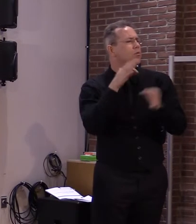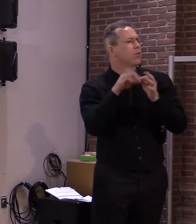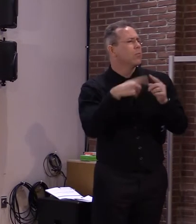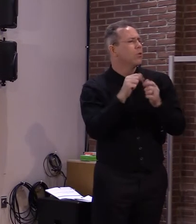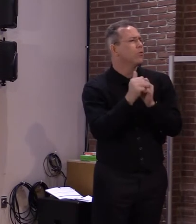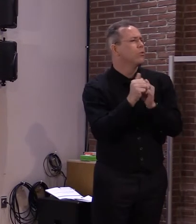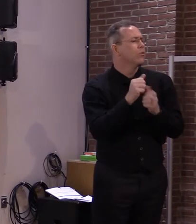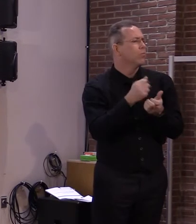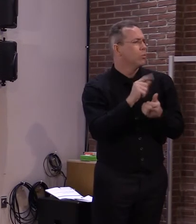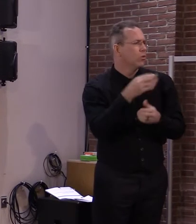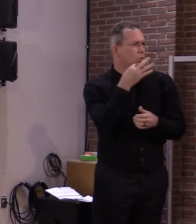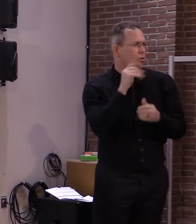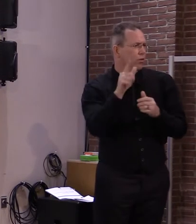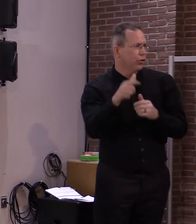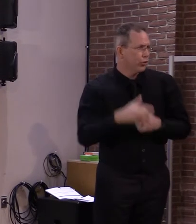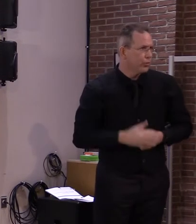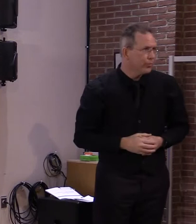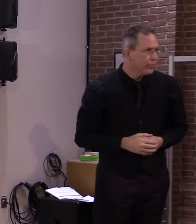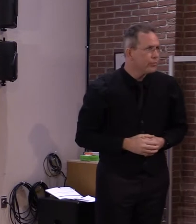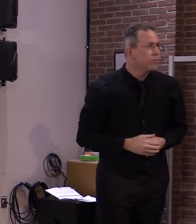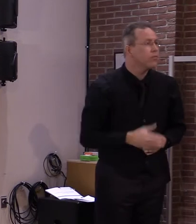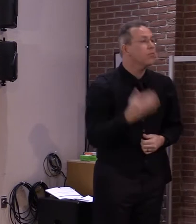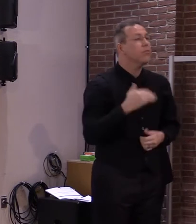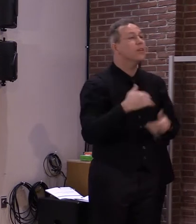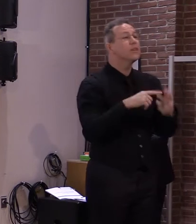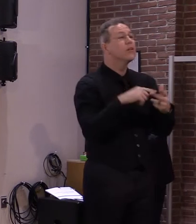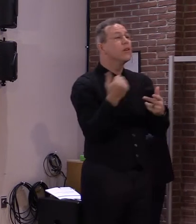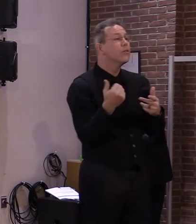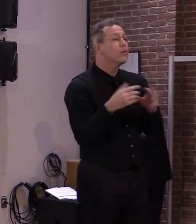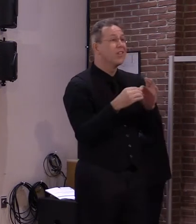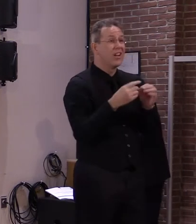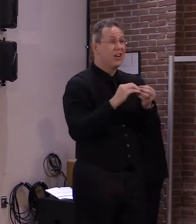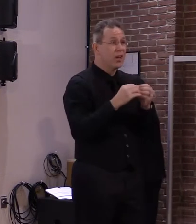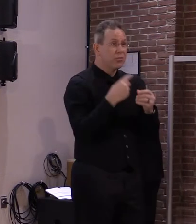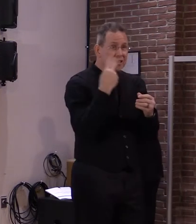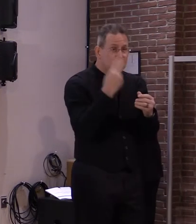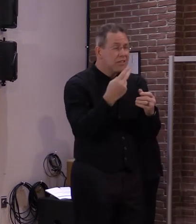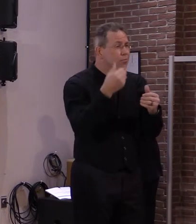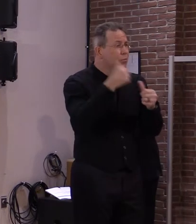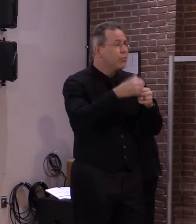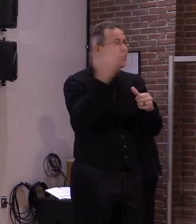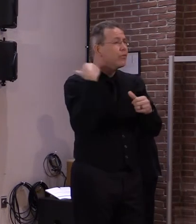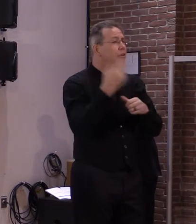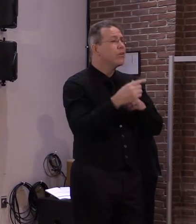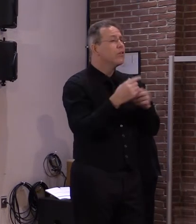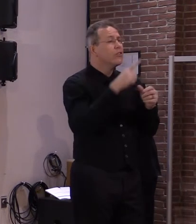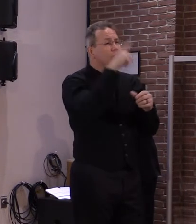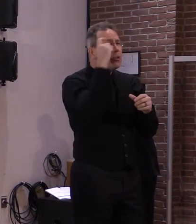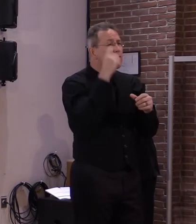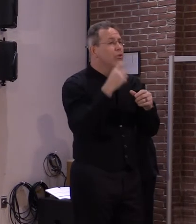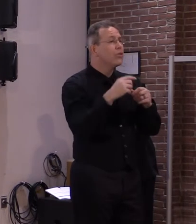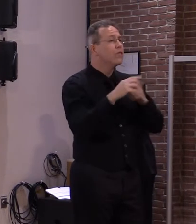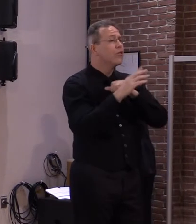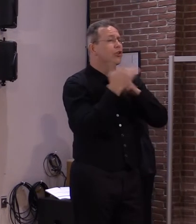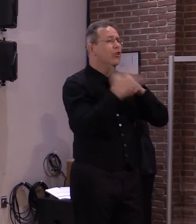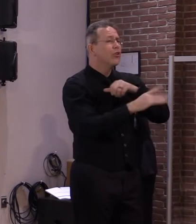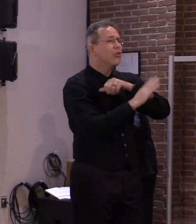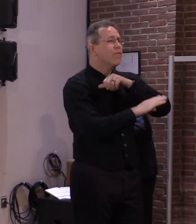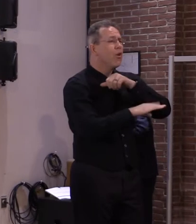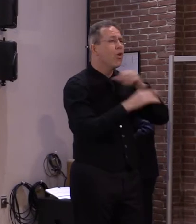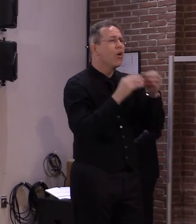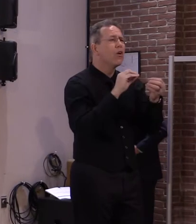you may recall when our numbers first began to increase in november after a summer and early fall of very low